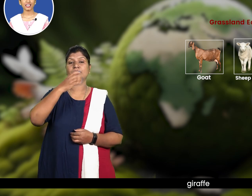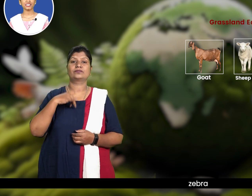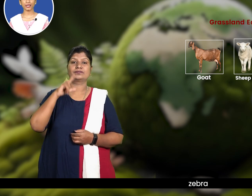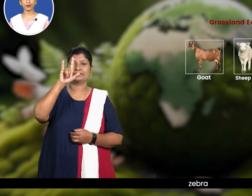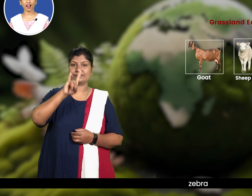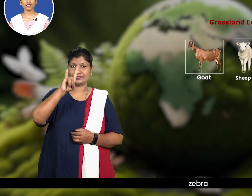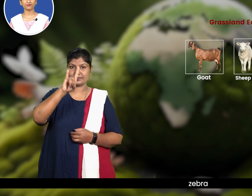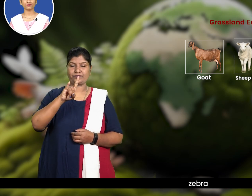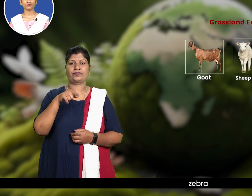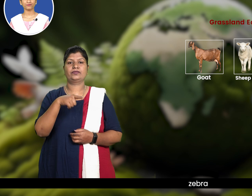zebra,